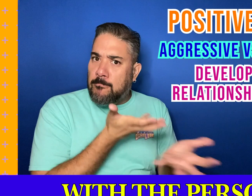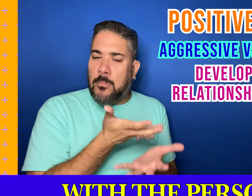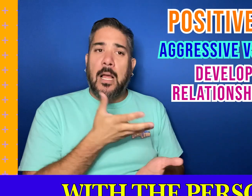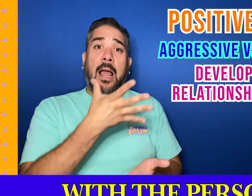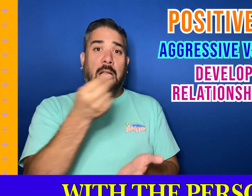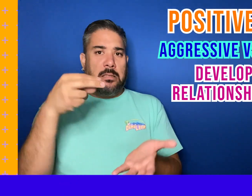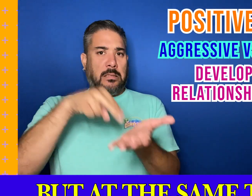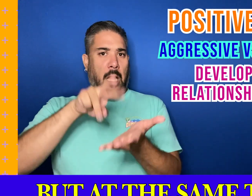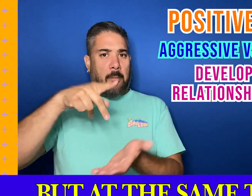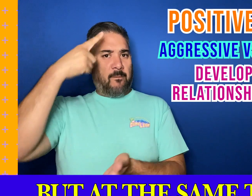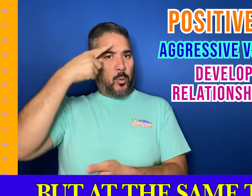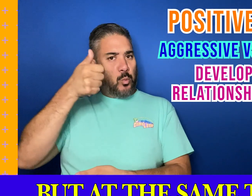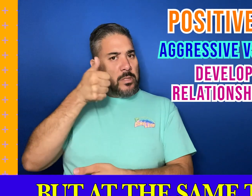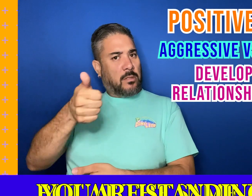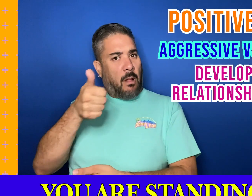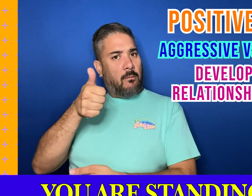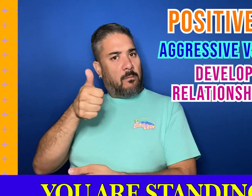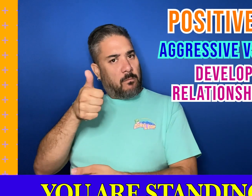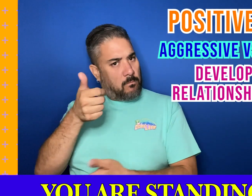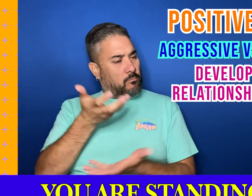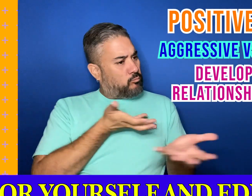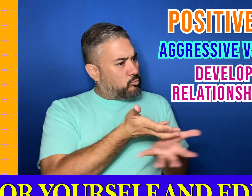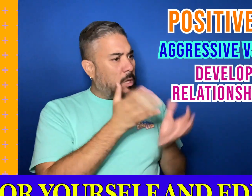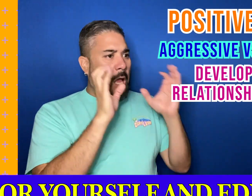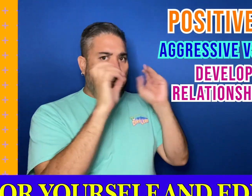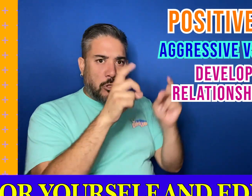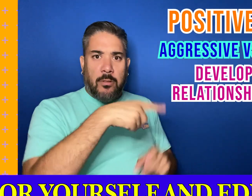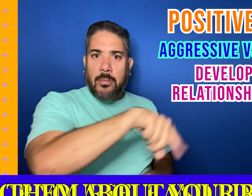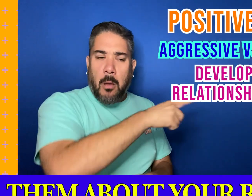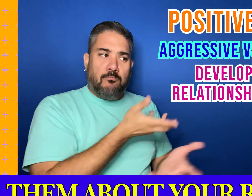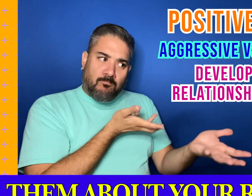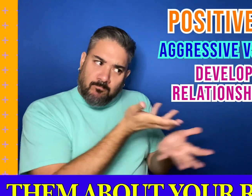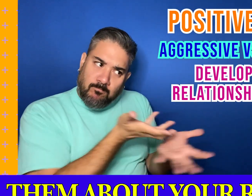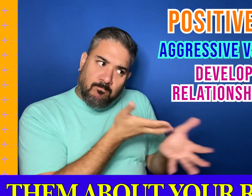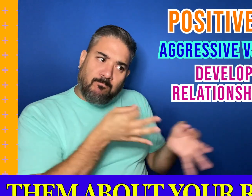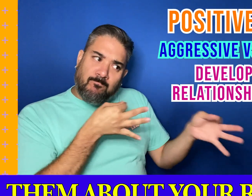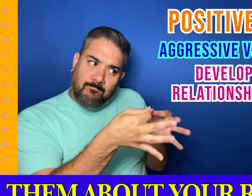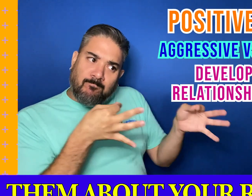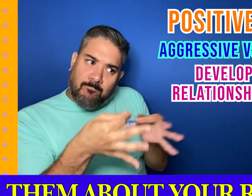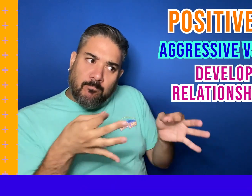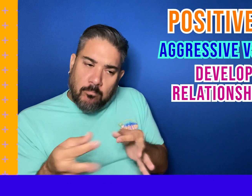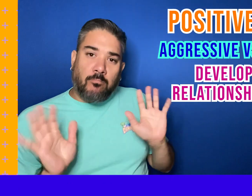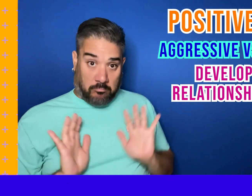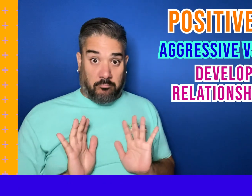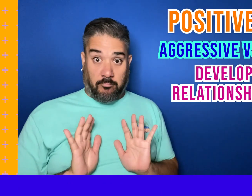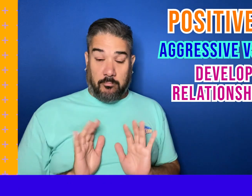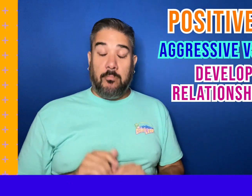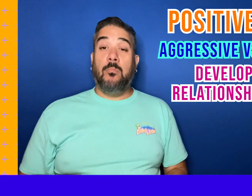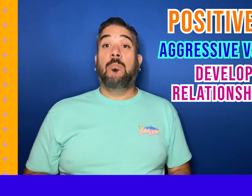with the person, but at the same time, you are standing up for yourself and educating them about your rights.